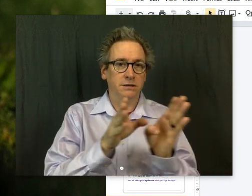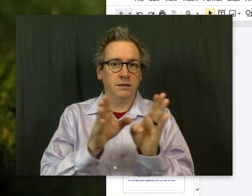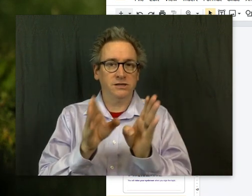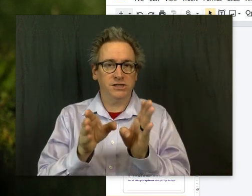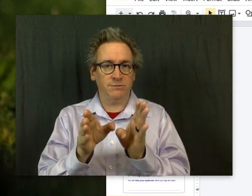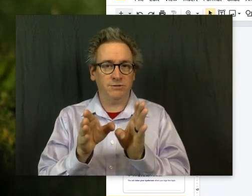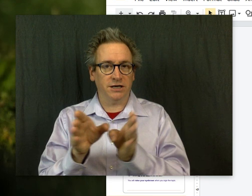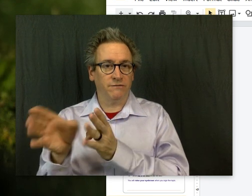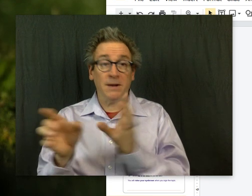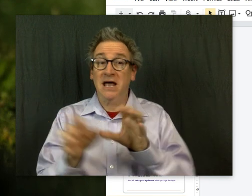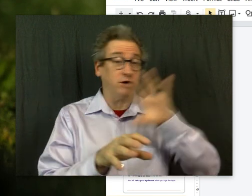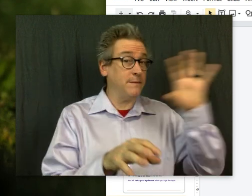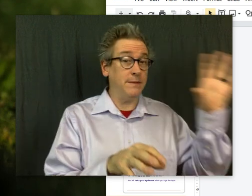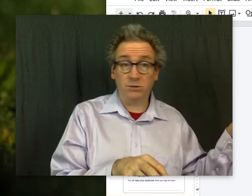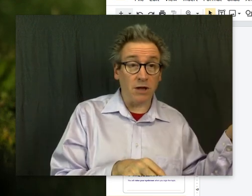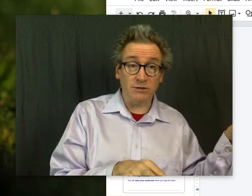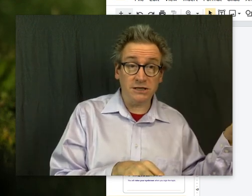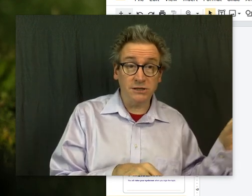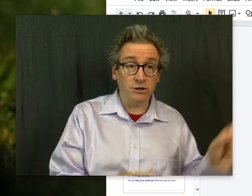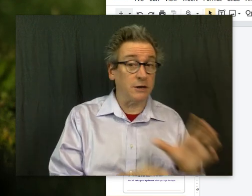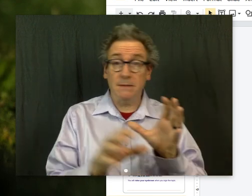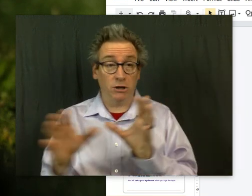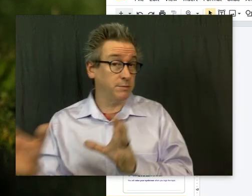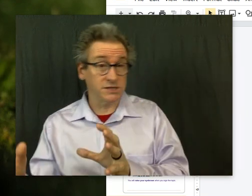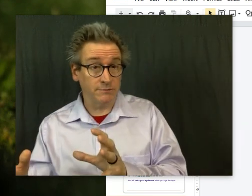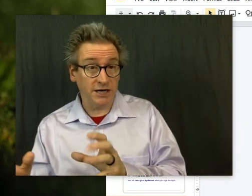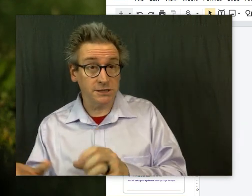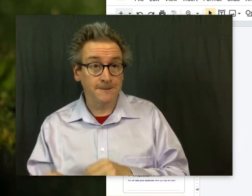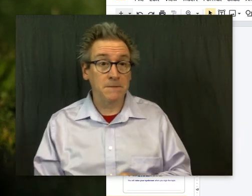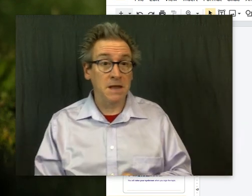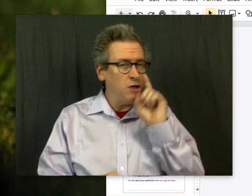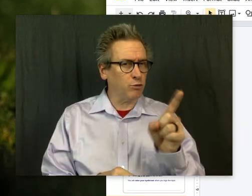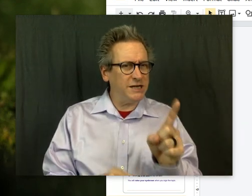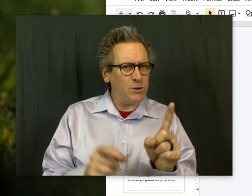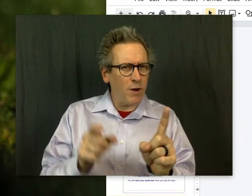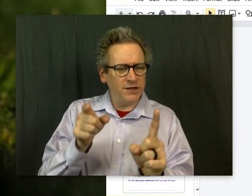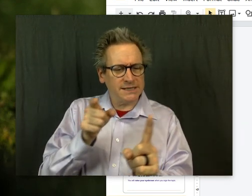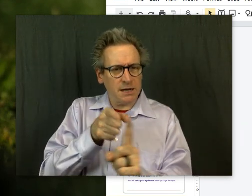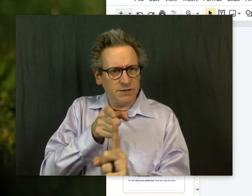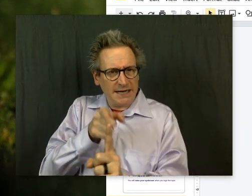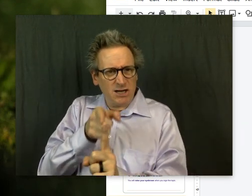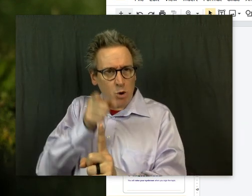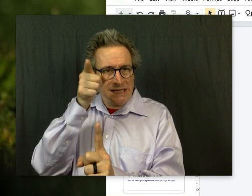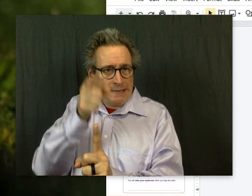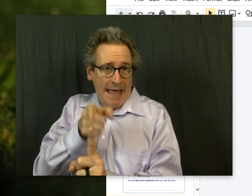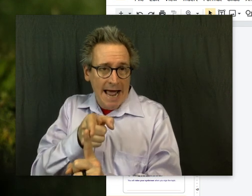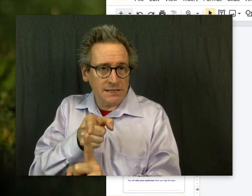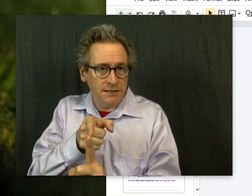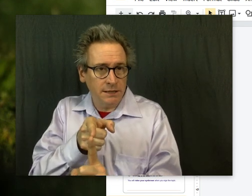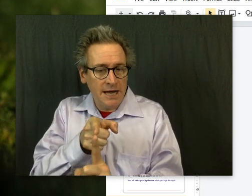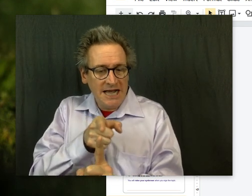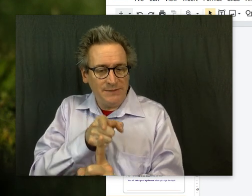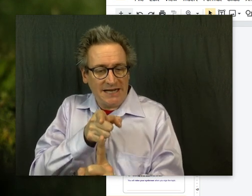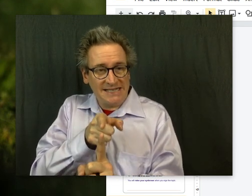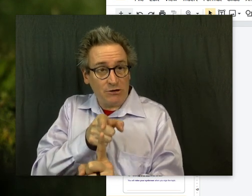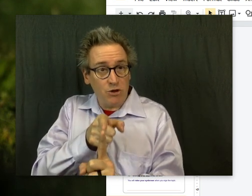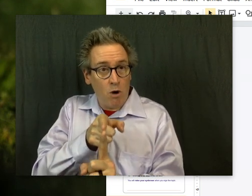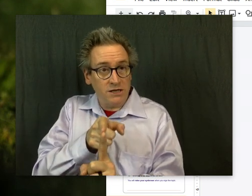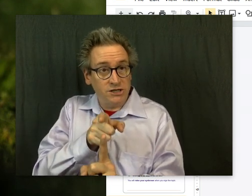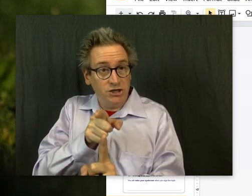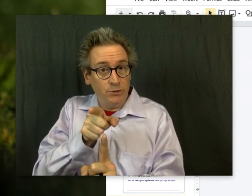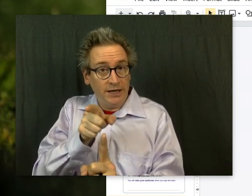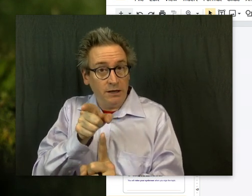object, subject, verb. There can be multiple objects. There can be multiple subjects. The reason why the subject goes last is because they're